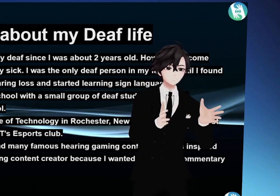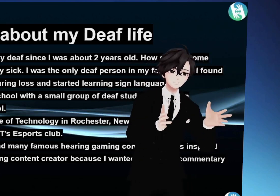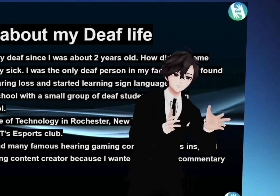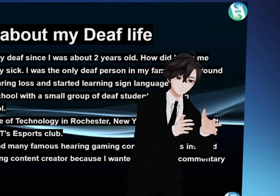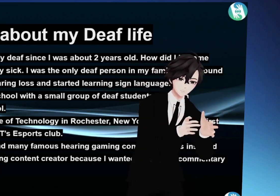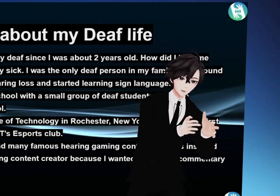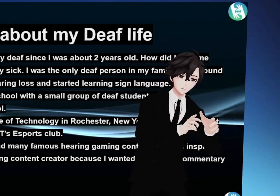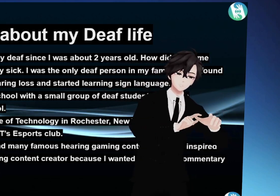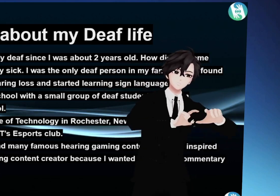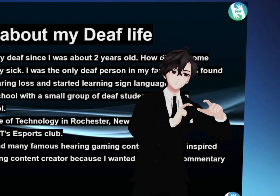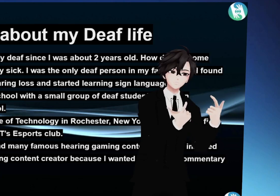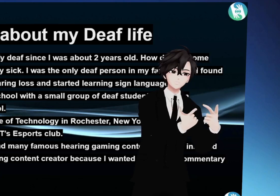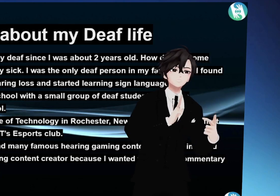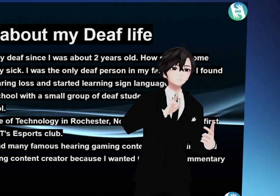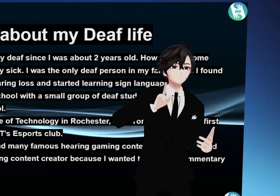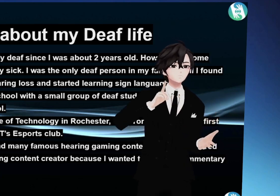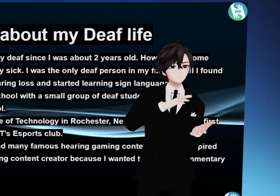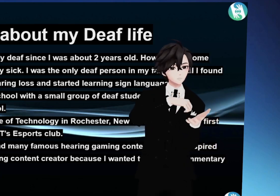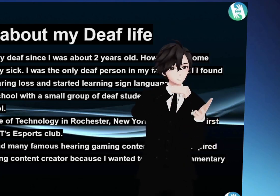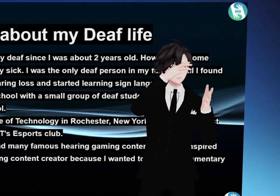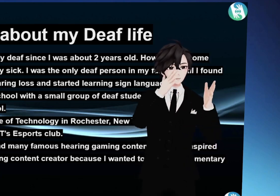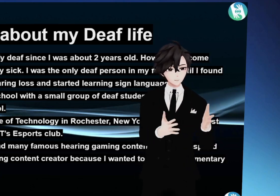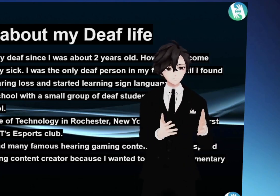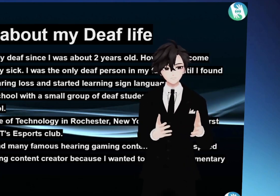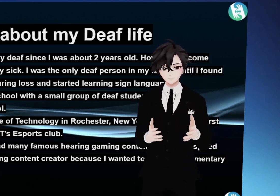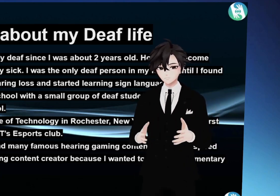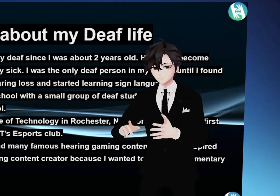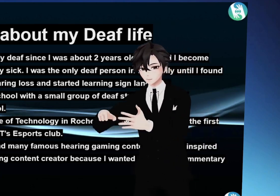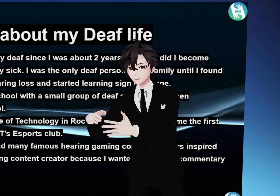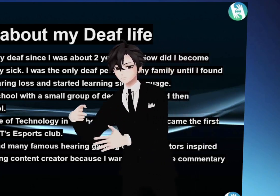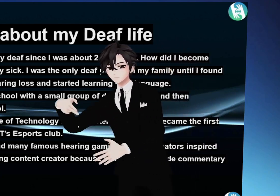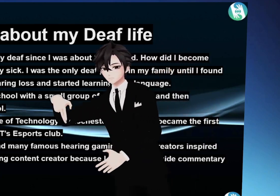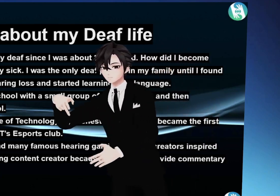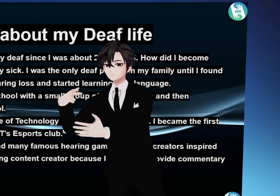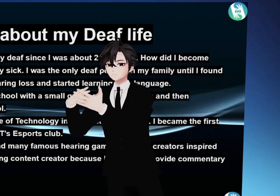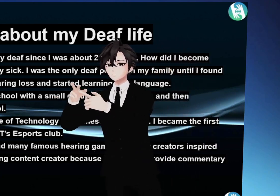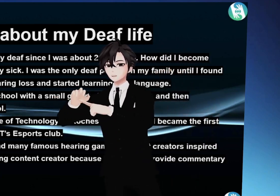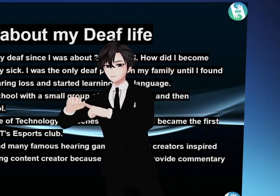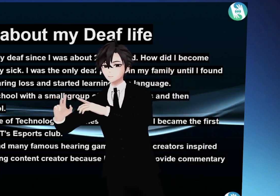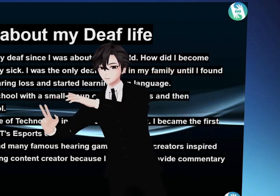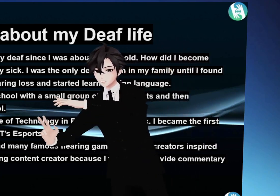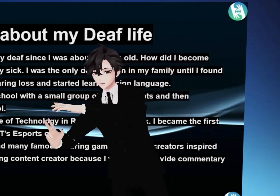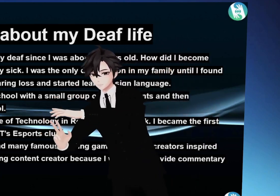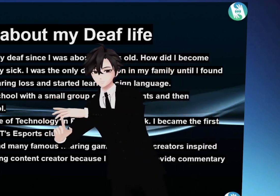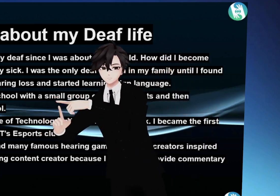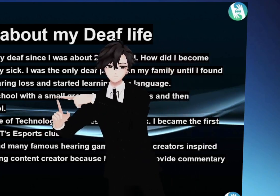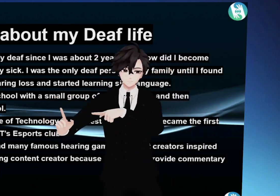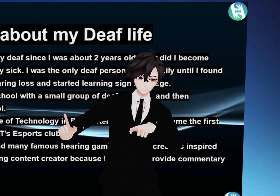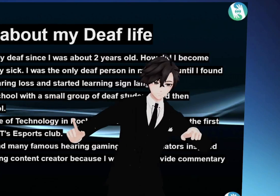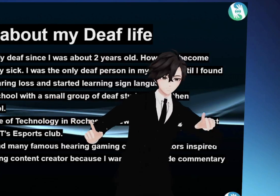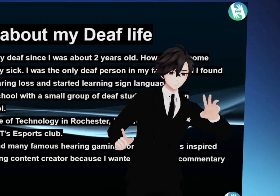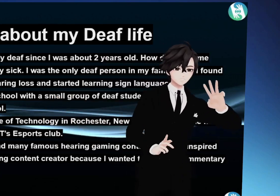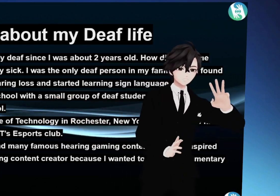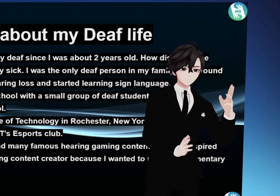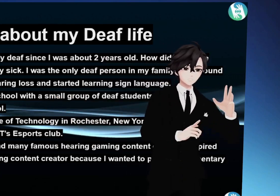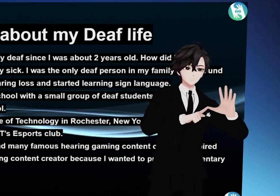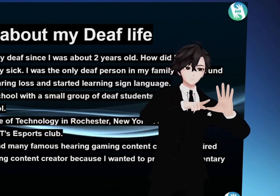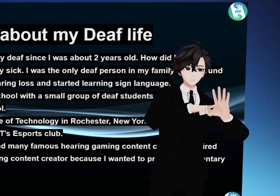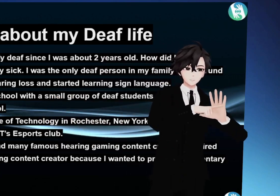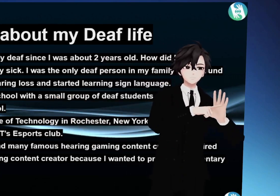So I was mainstreamed in school, meaning that I was studying with hearing kids. And this was from